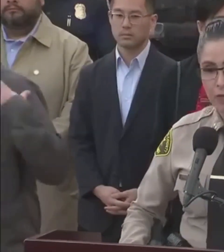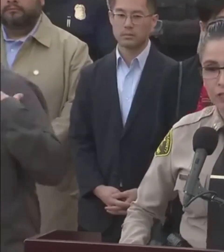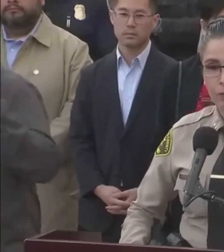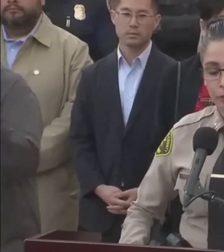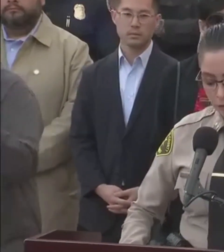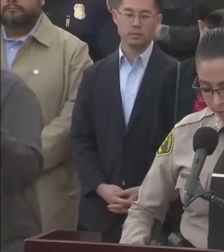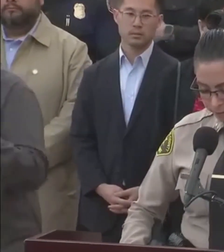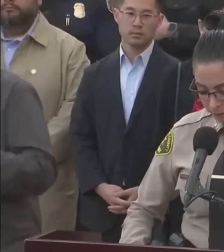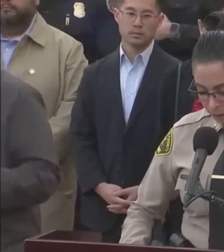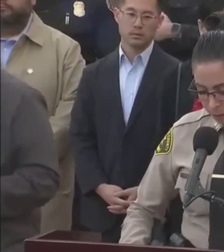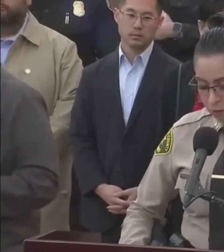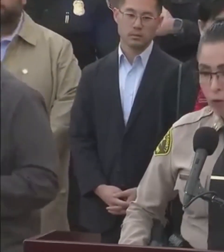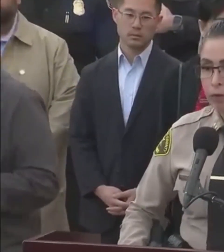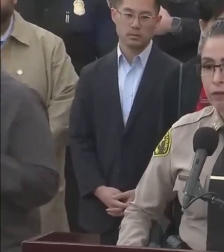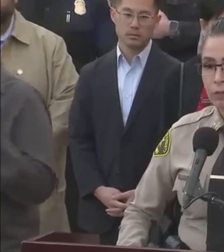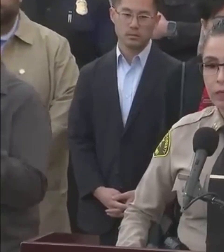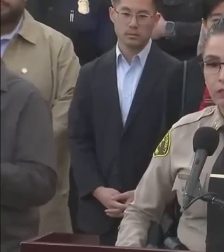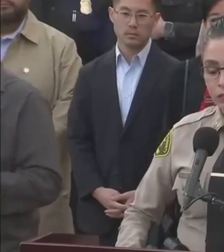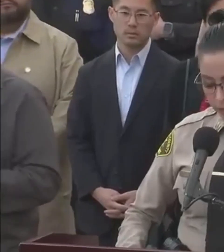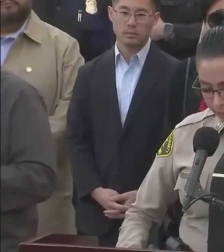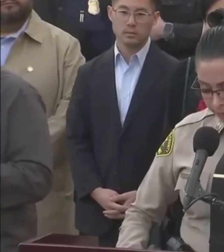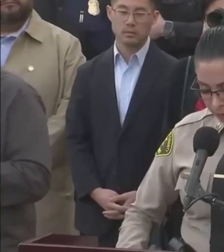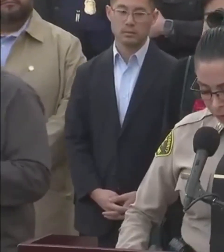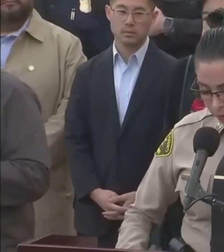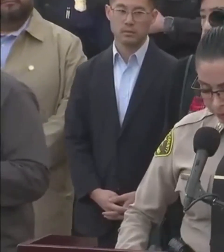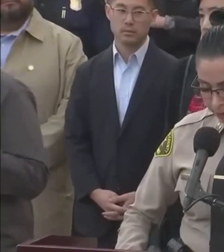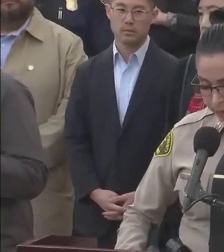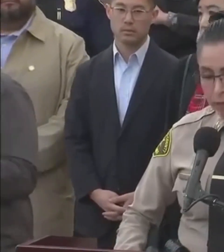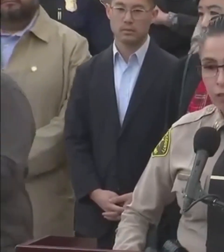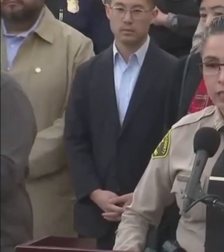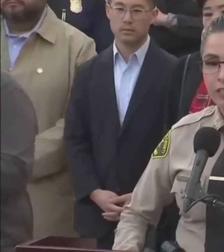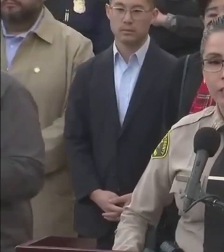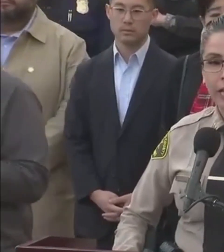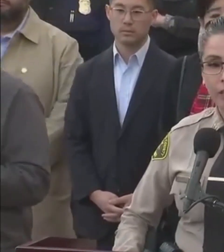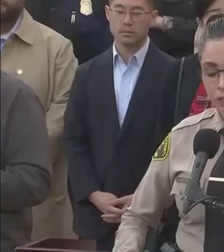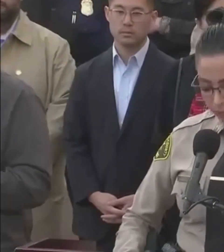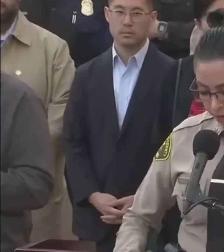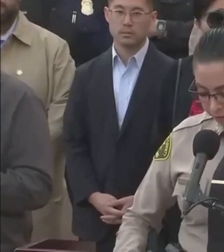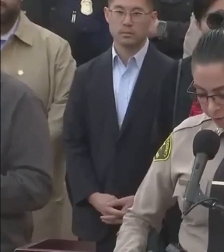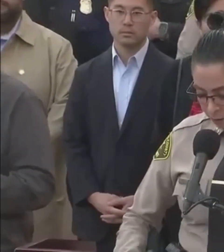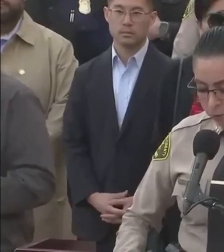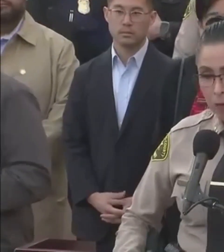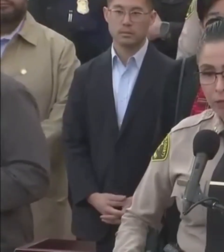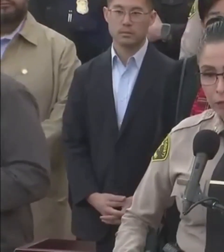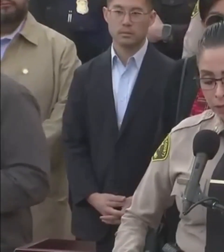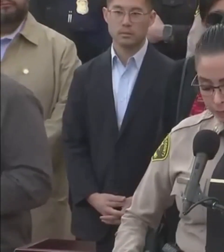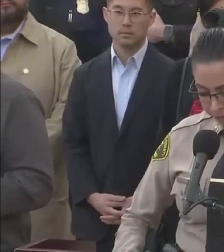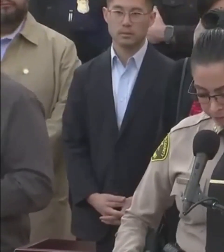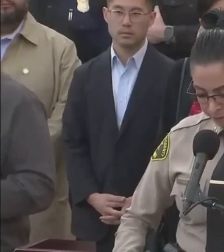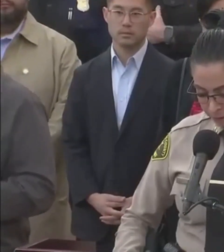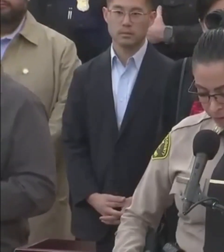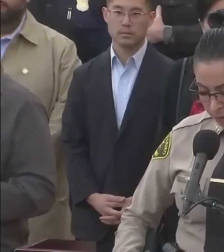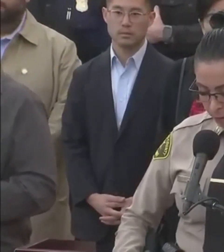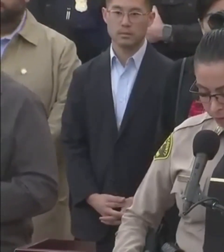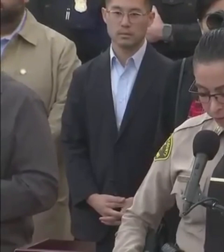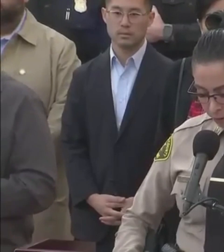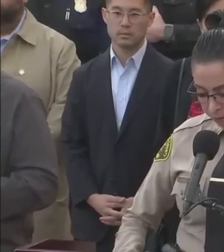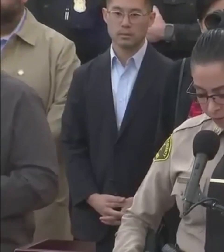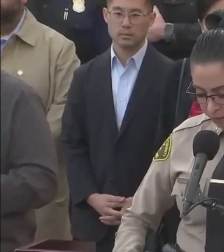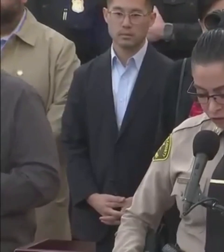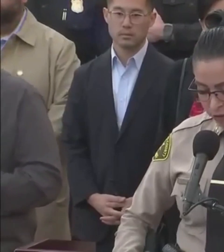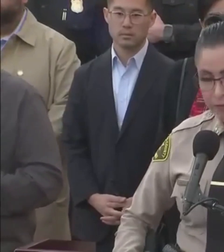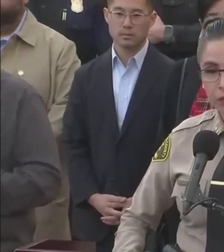People Group as of late. Articulations of shock. Petitions for casualties. Calls for activity